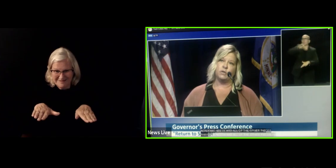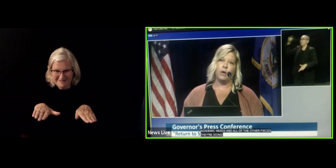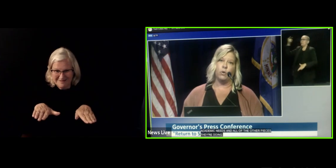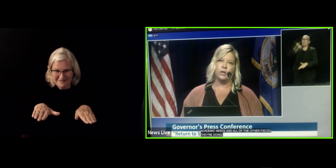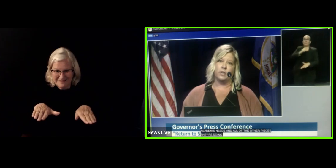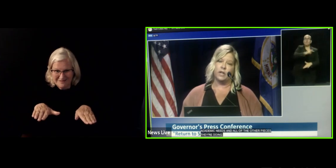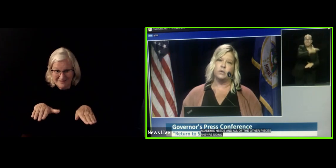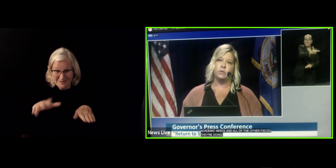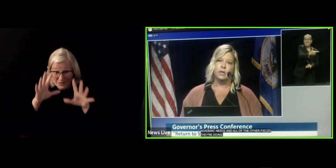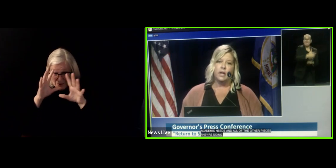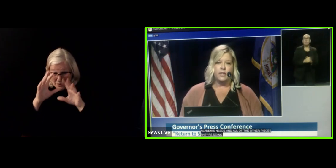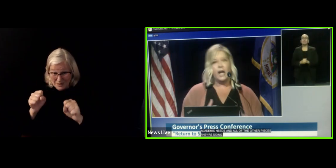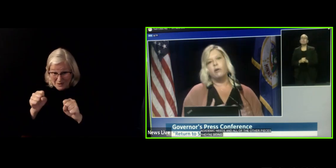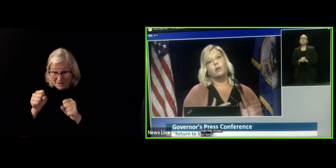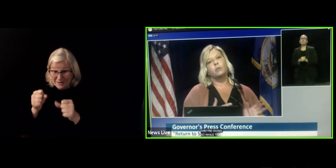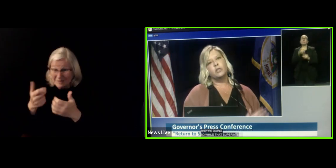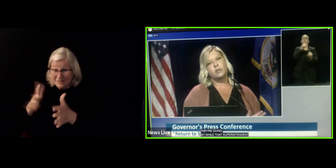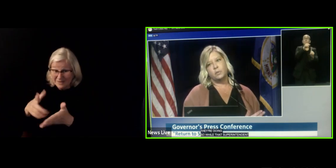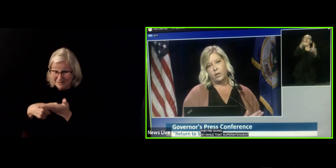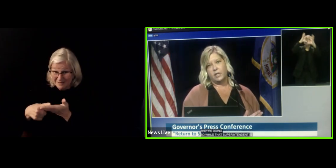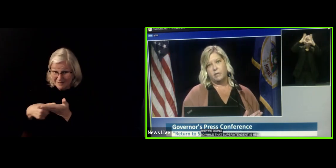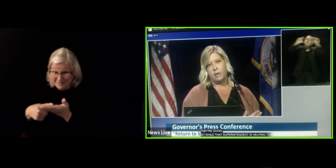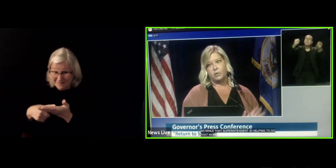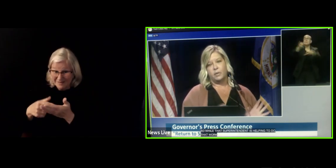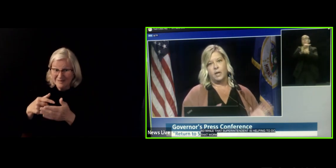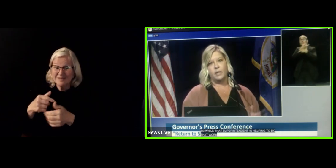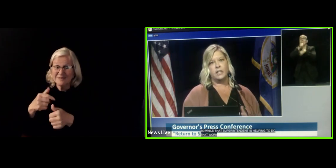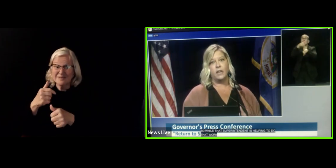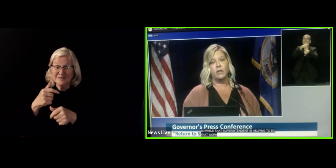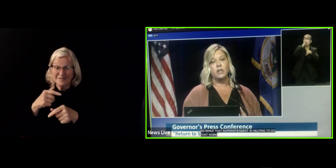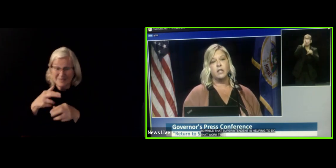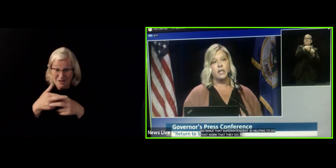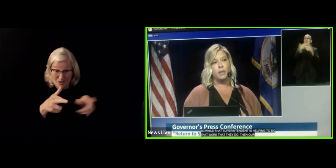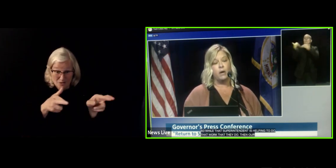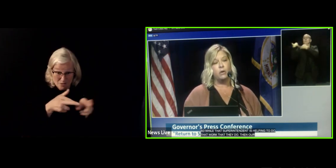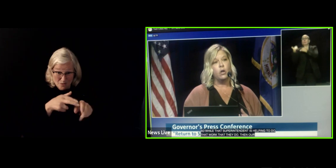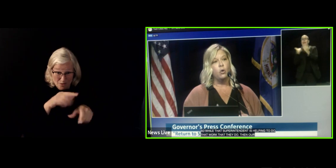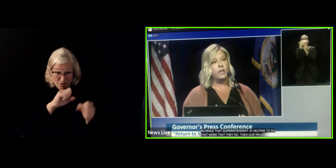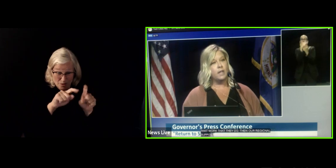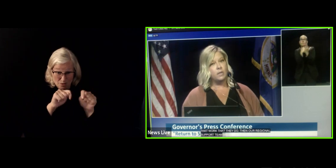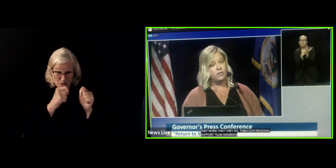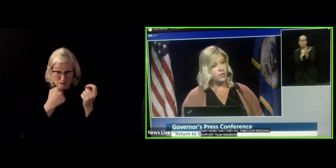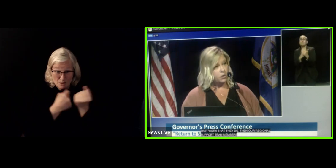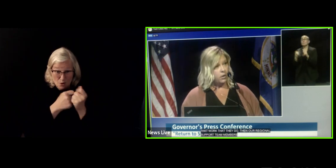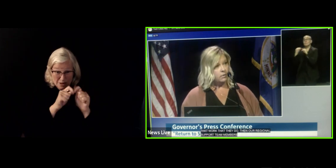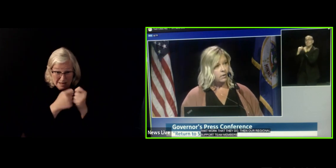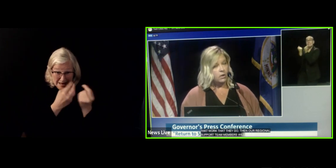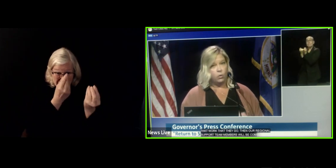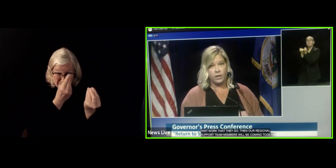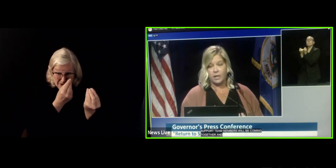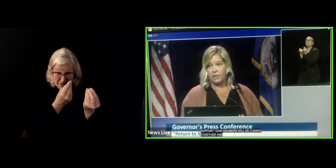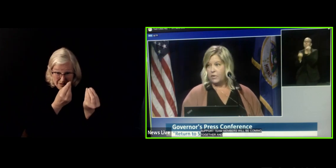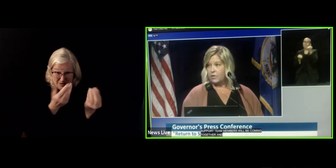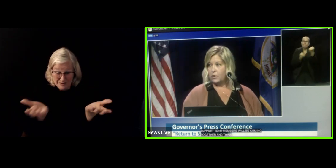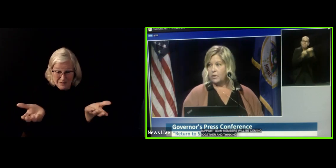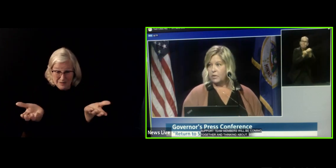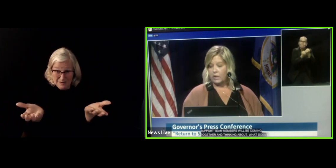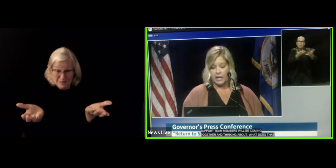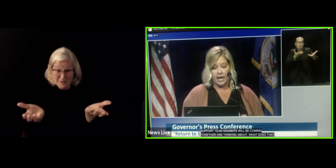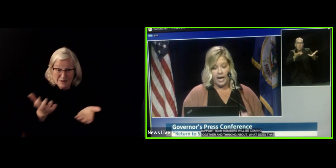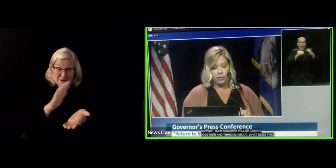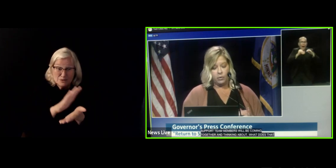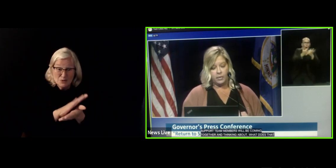that work that they do, then our regional support team members will be coming together and thinking about What does that mean for a school? What does that mean for the school